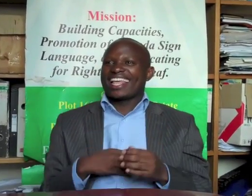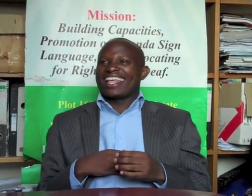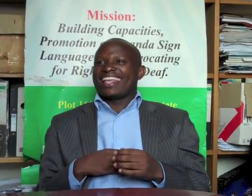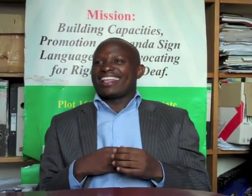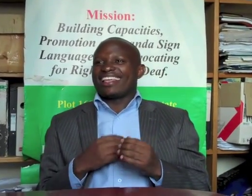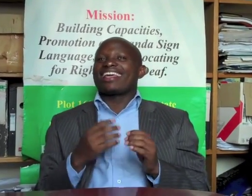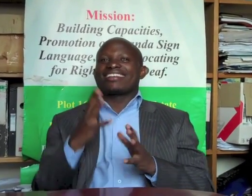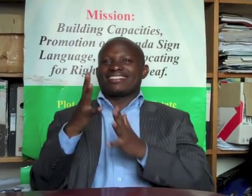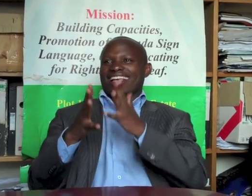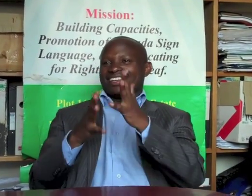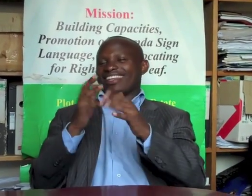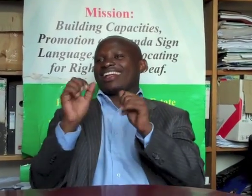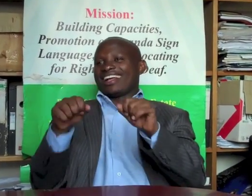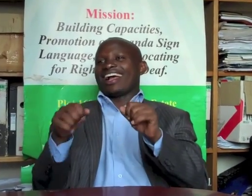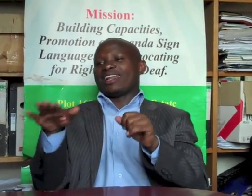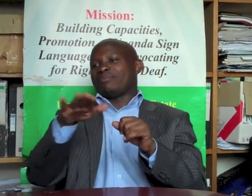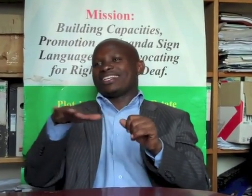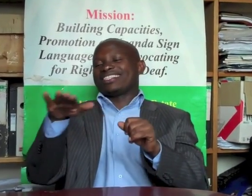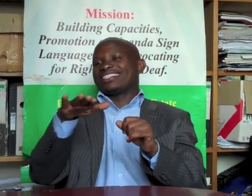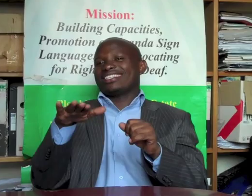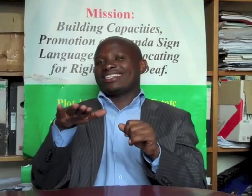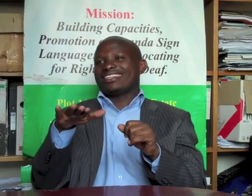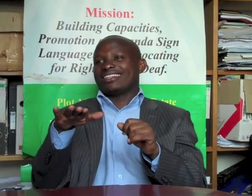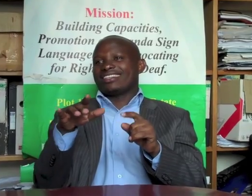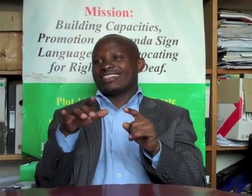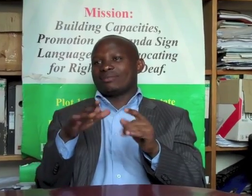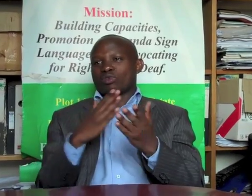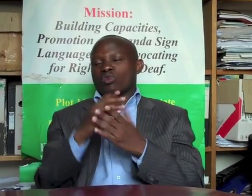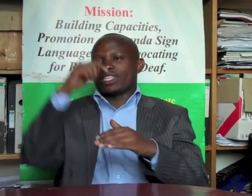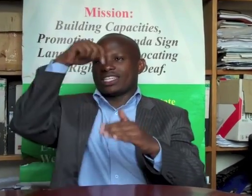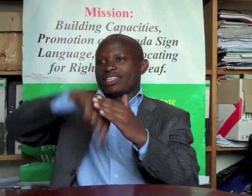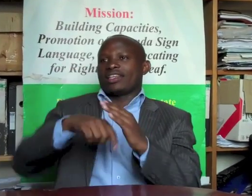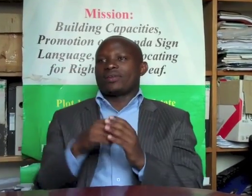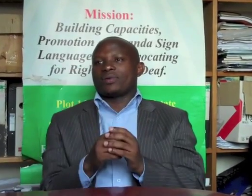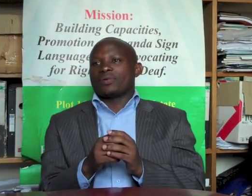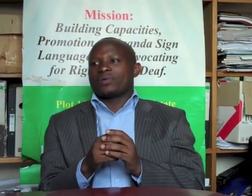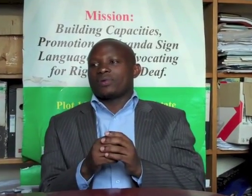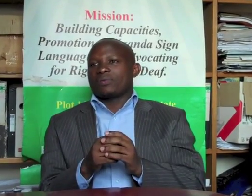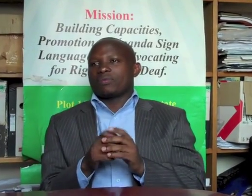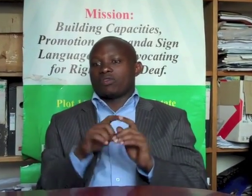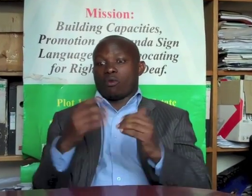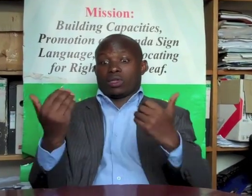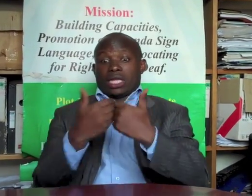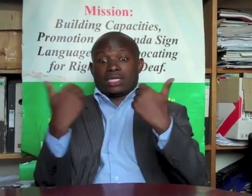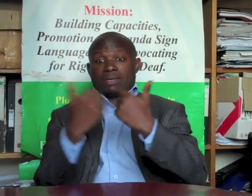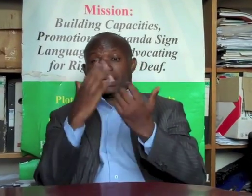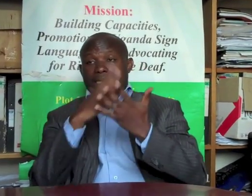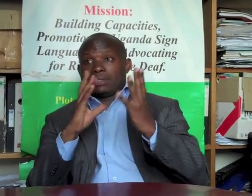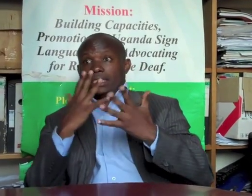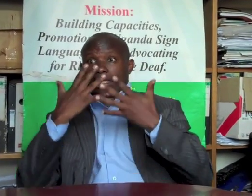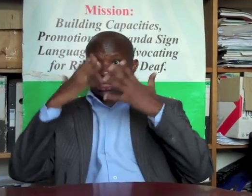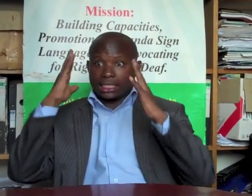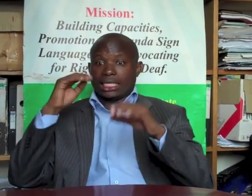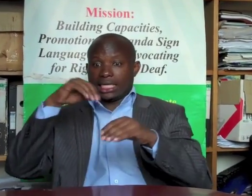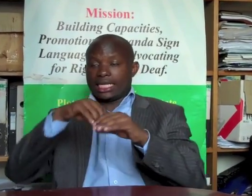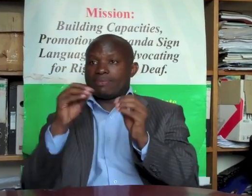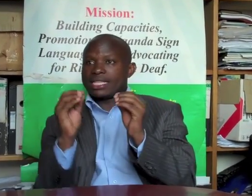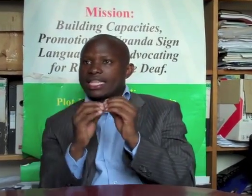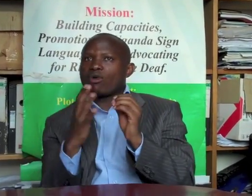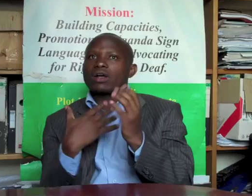to play, football, those basic signs, but not in details. And if you explain something